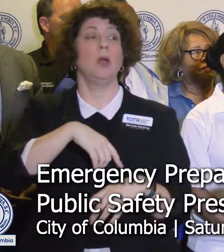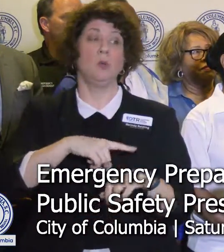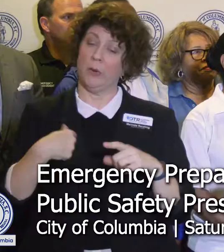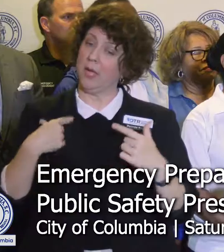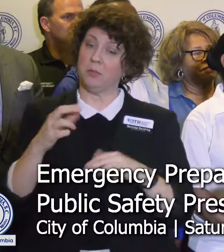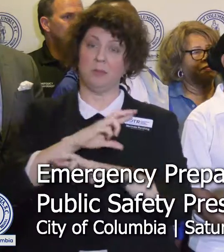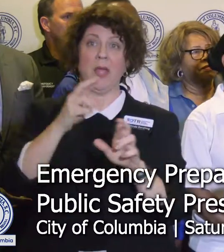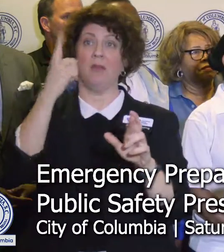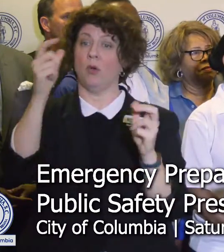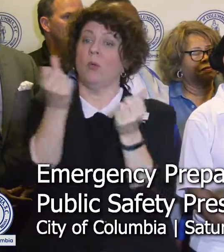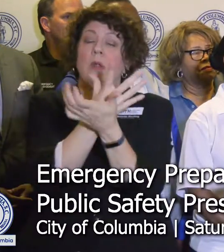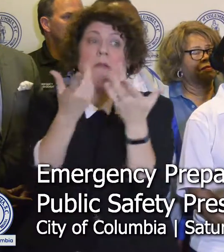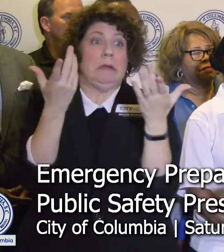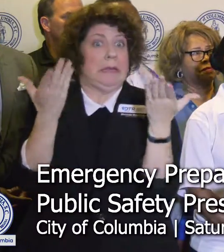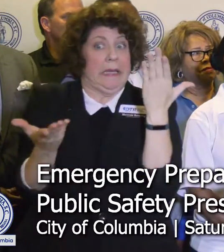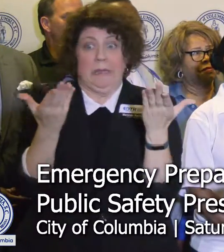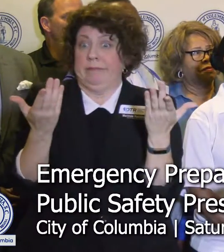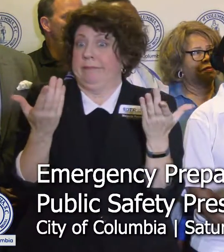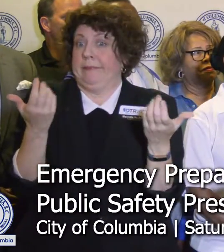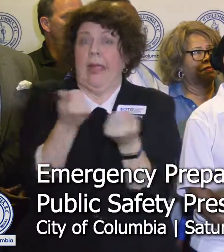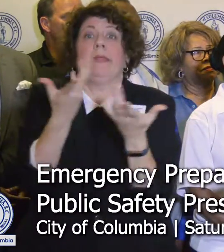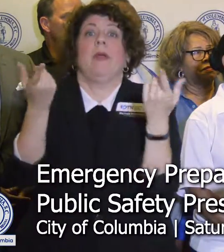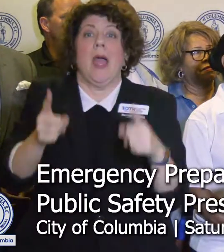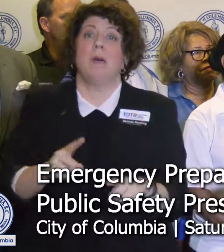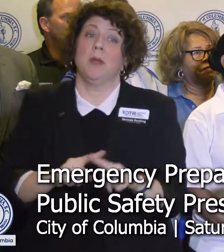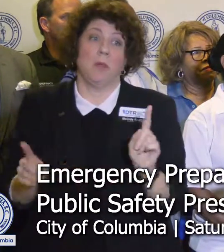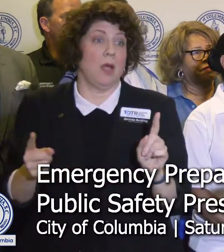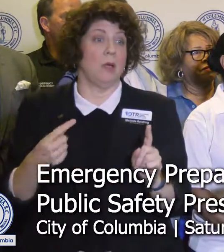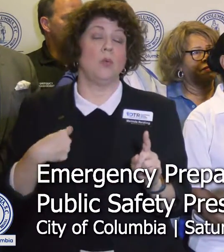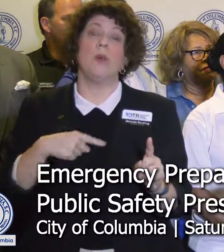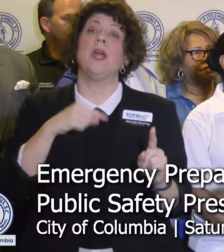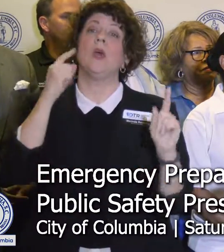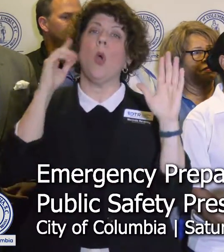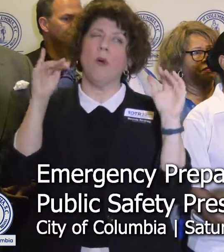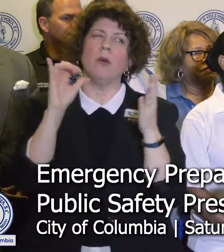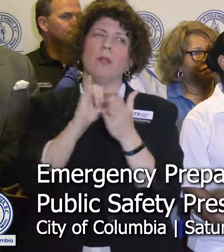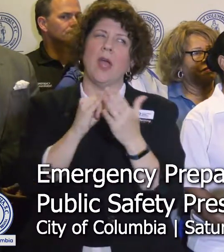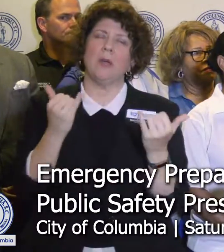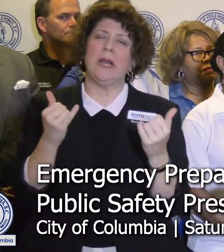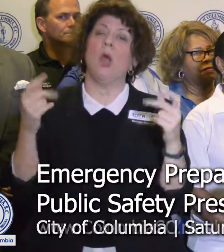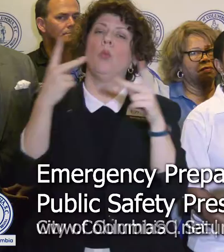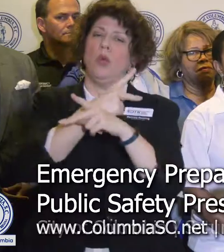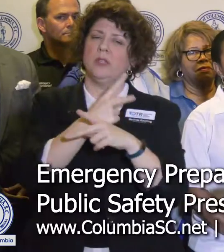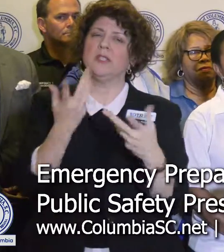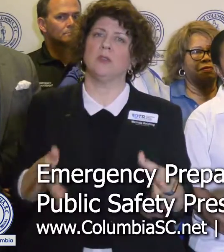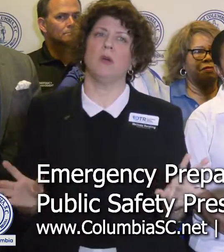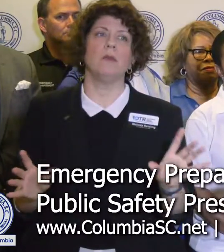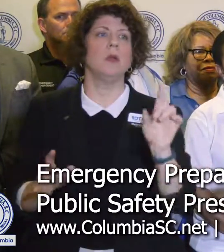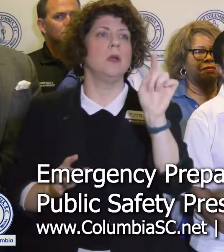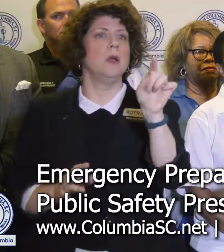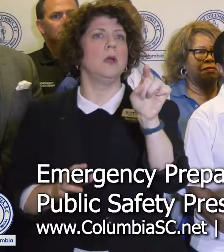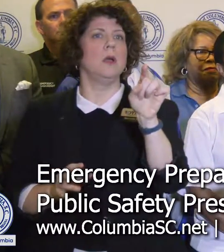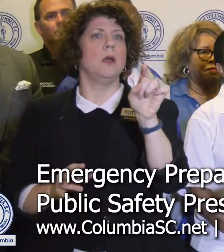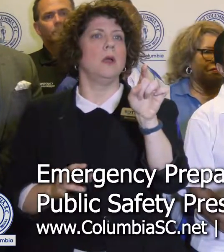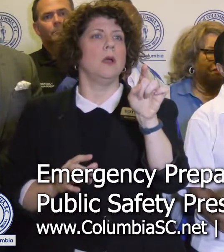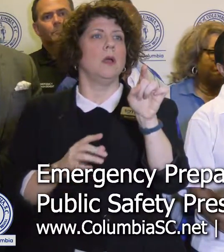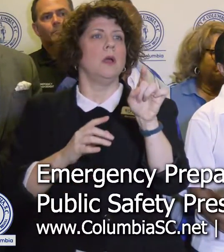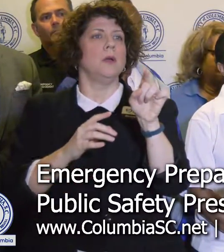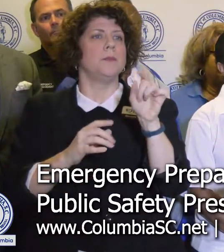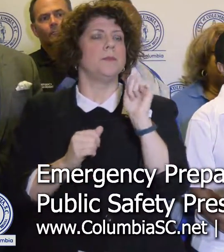remaining very hopeful. And that's probably our posture right now. I spoke with